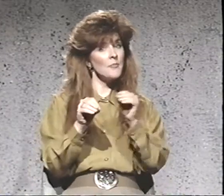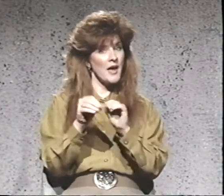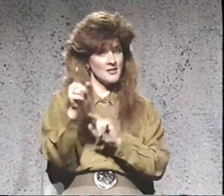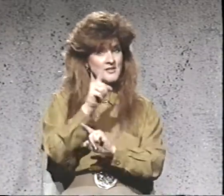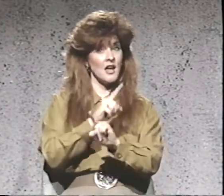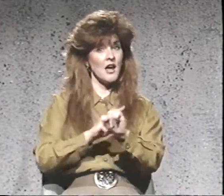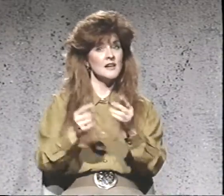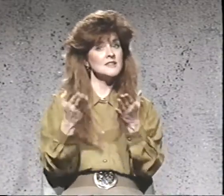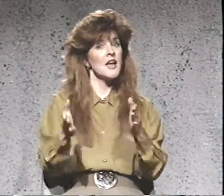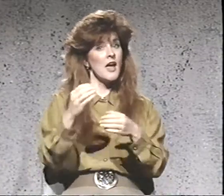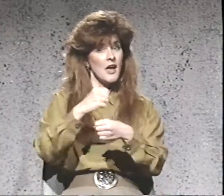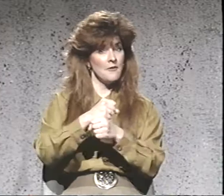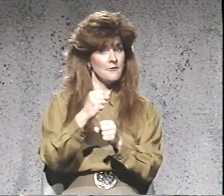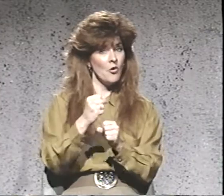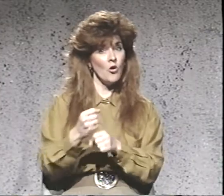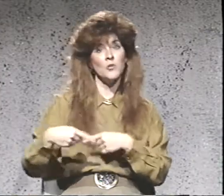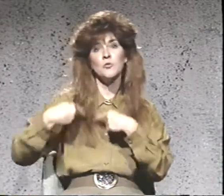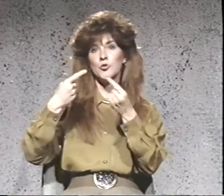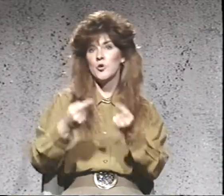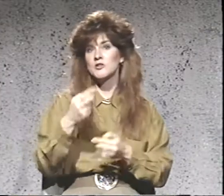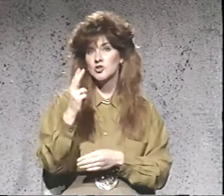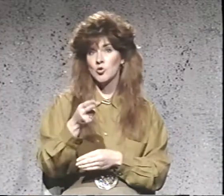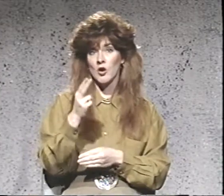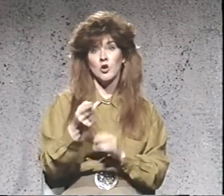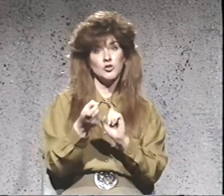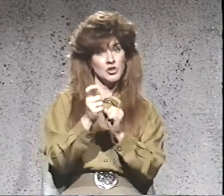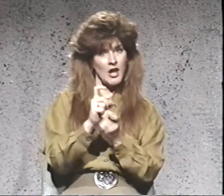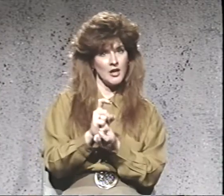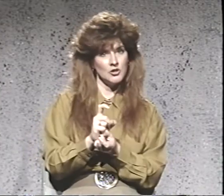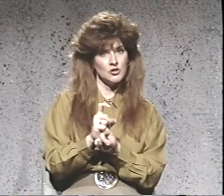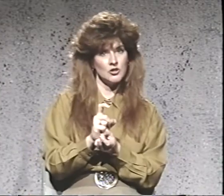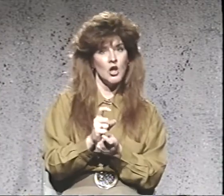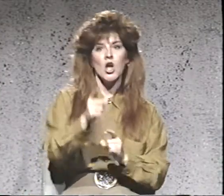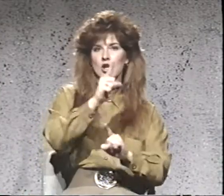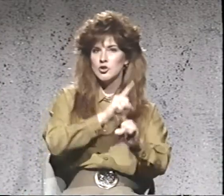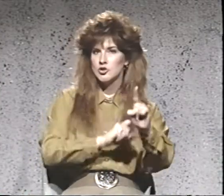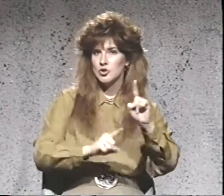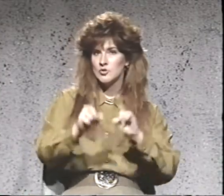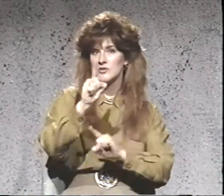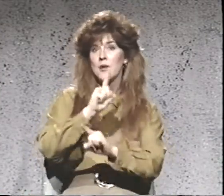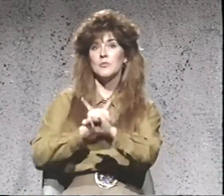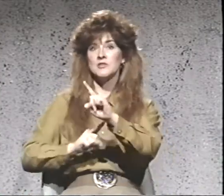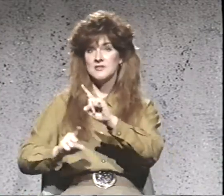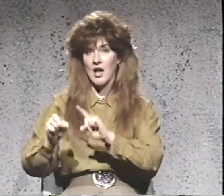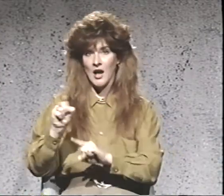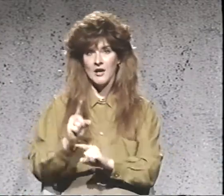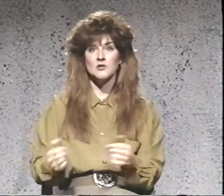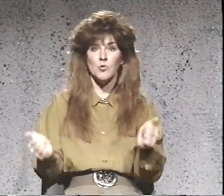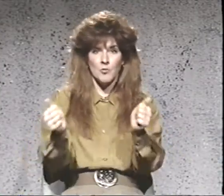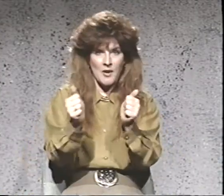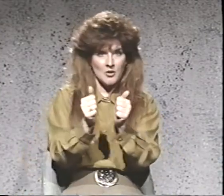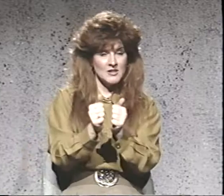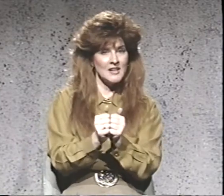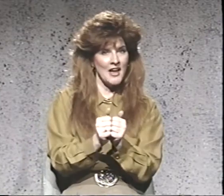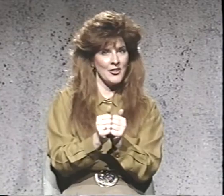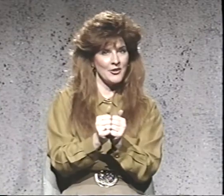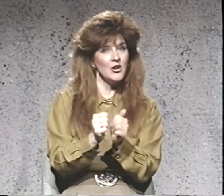Compound signs have formed through historical change. Two separate signs were paired together